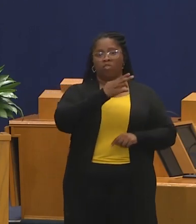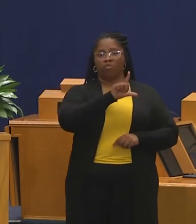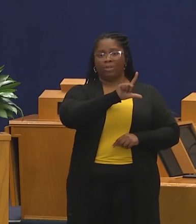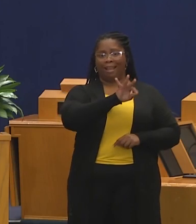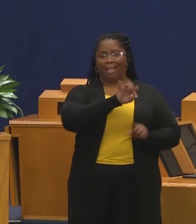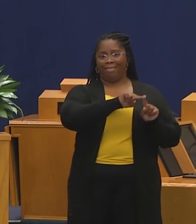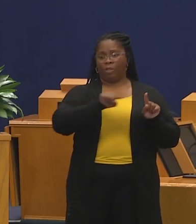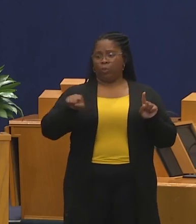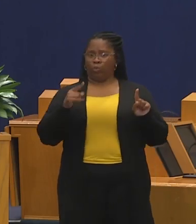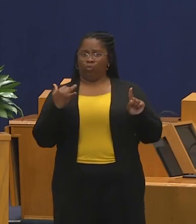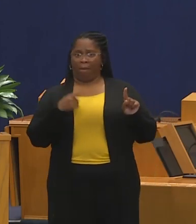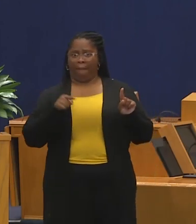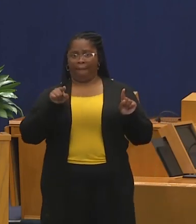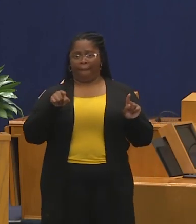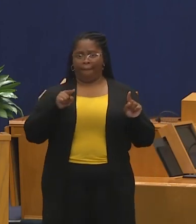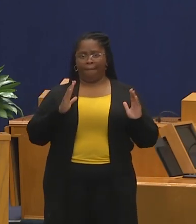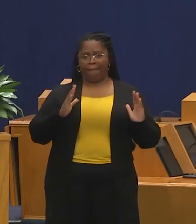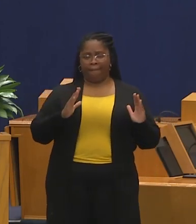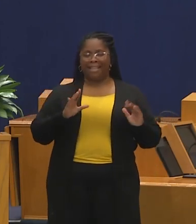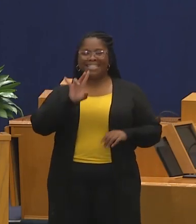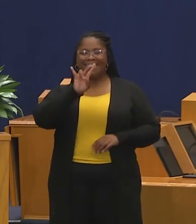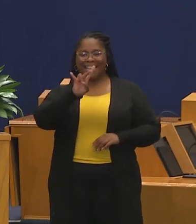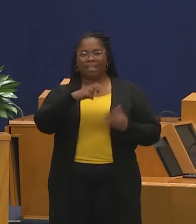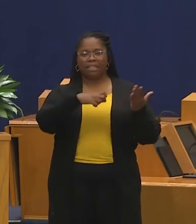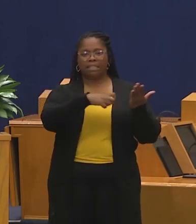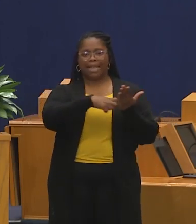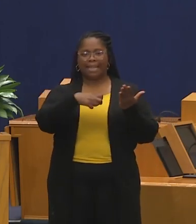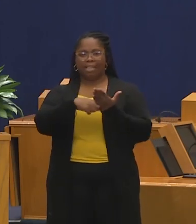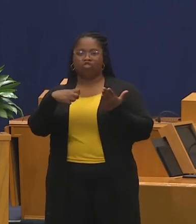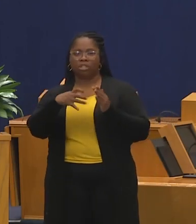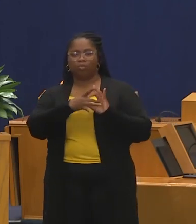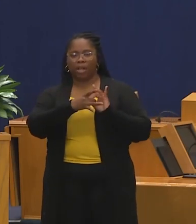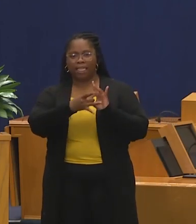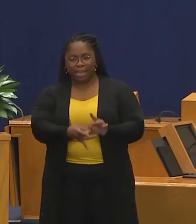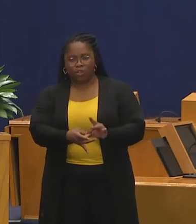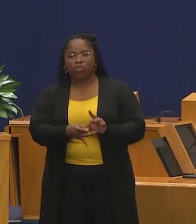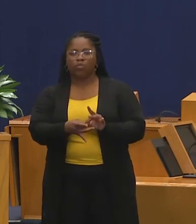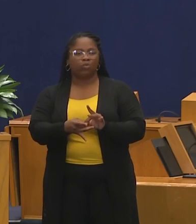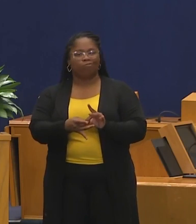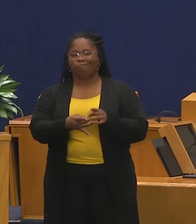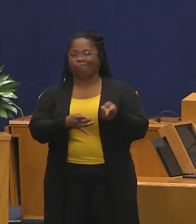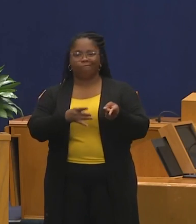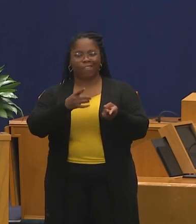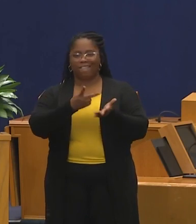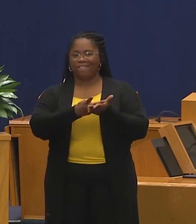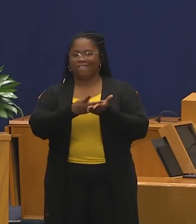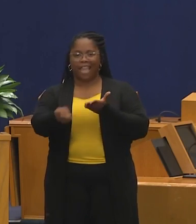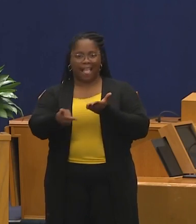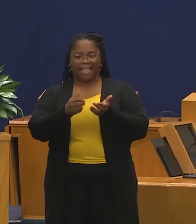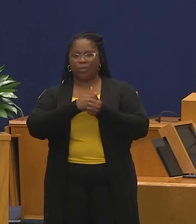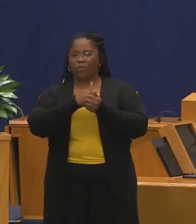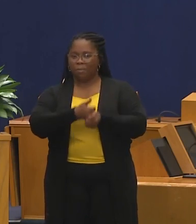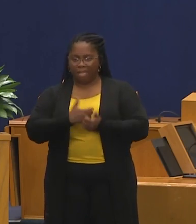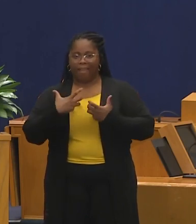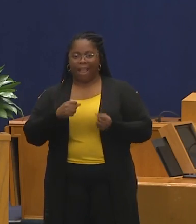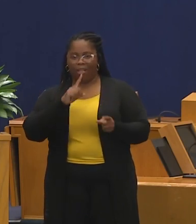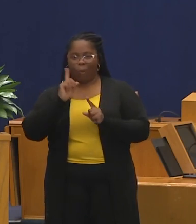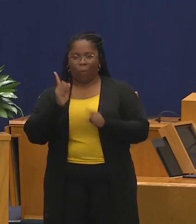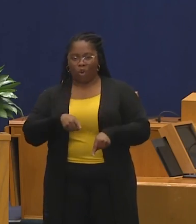to date, we have done a total of 7 citations related to failure to comply with the health orders. And bear in mind,